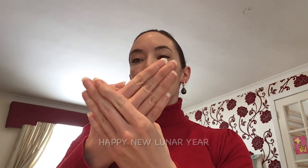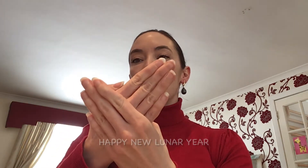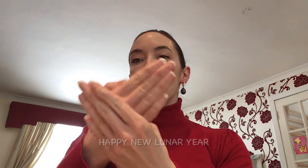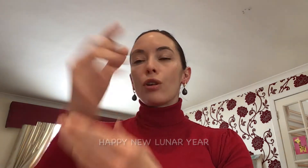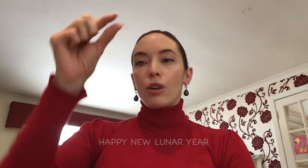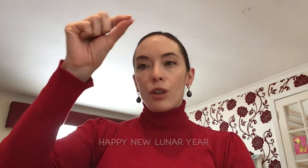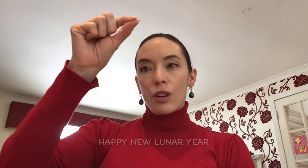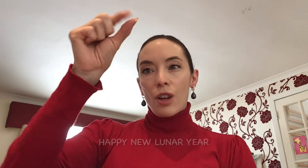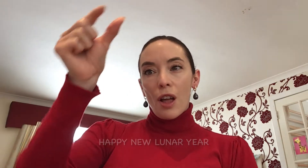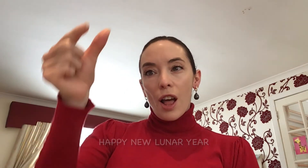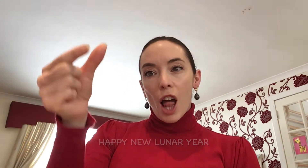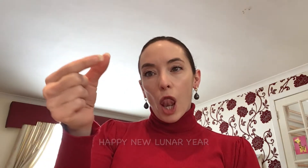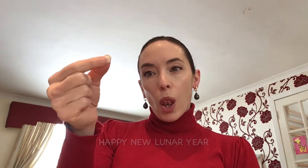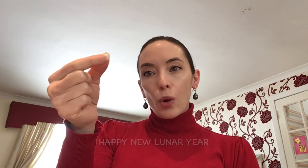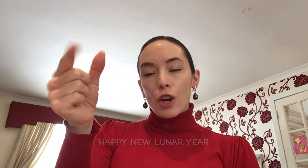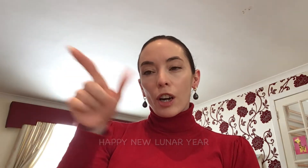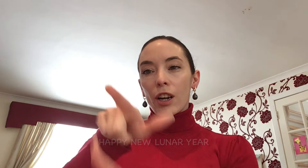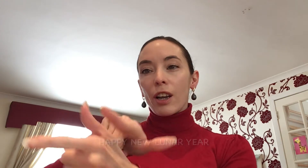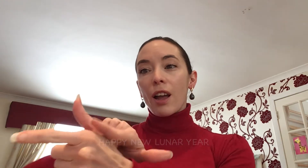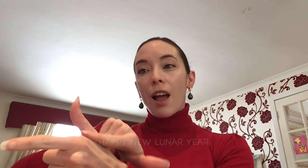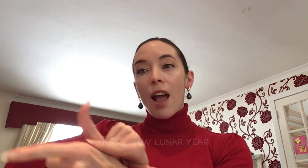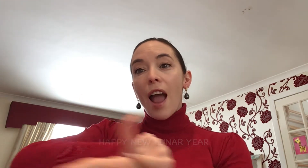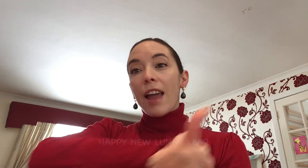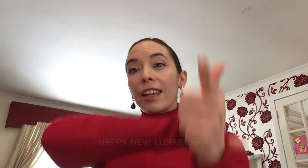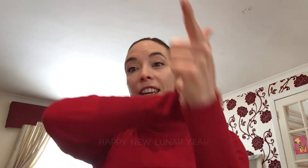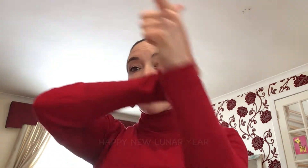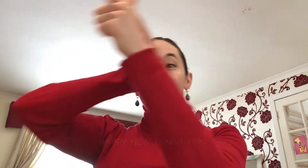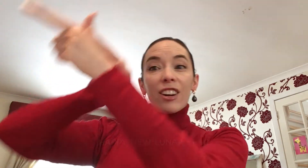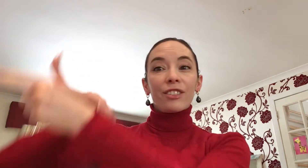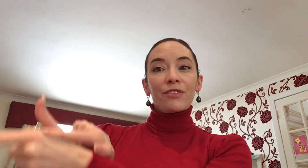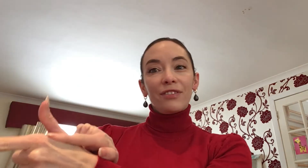New Lunar Year.